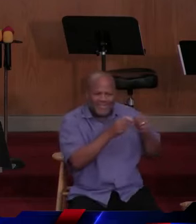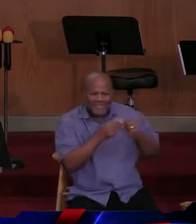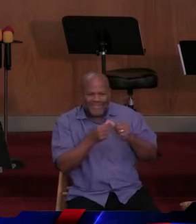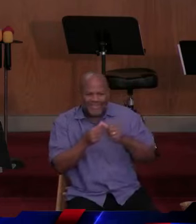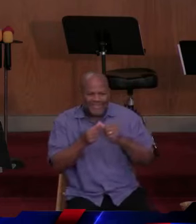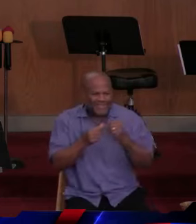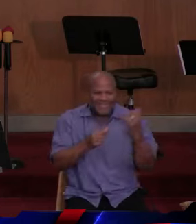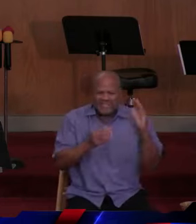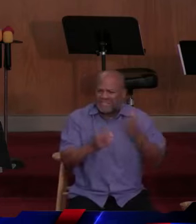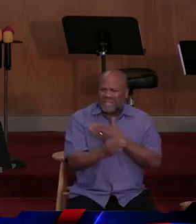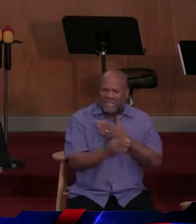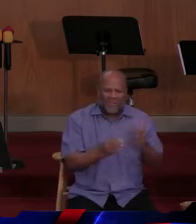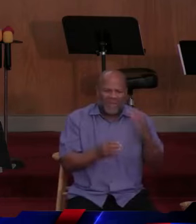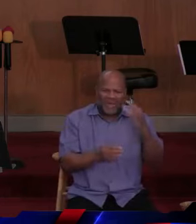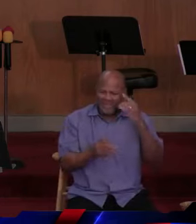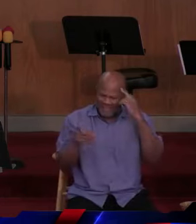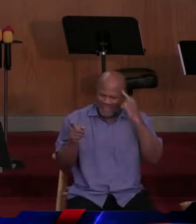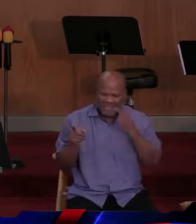forever.